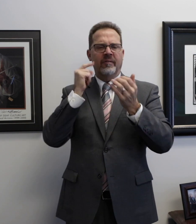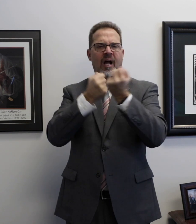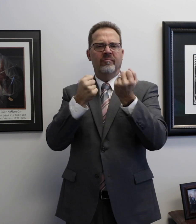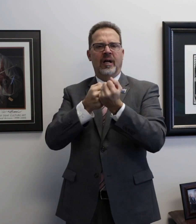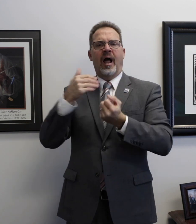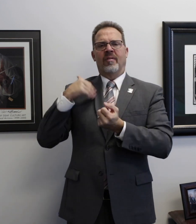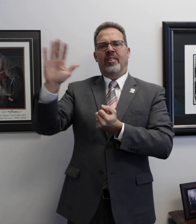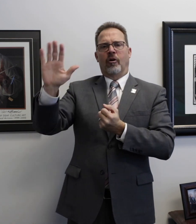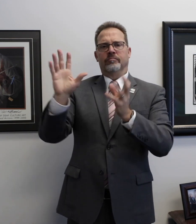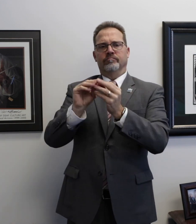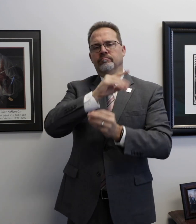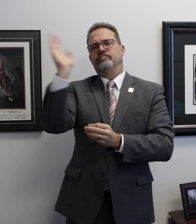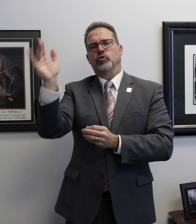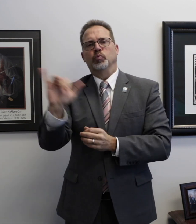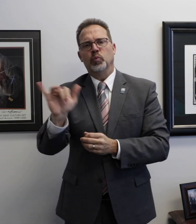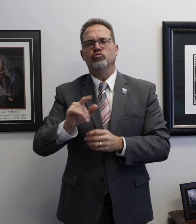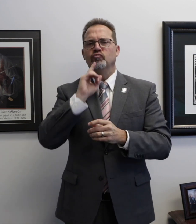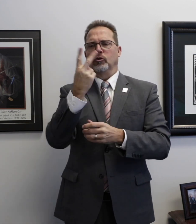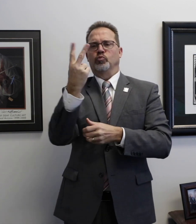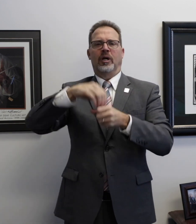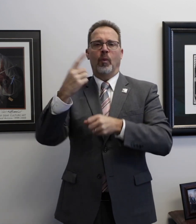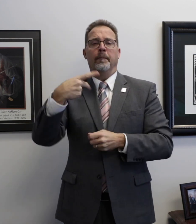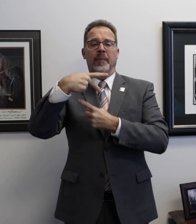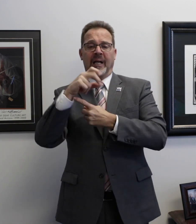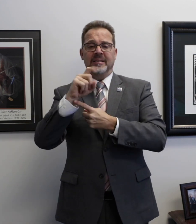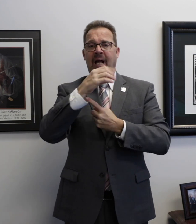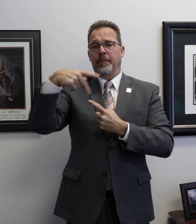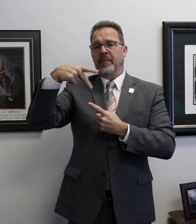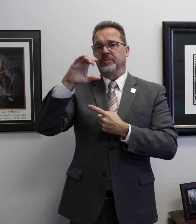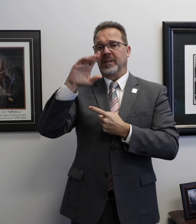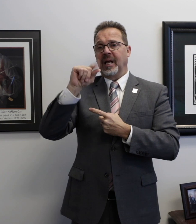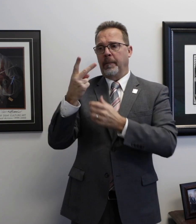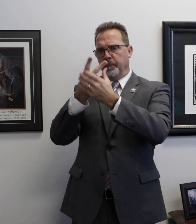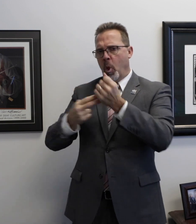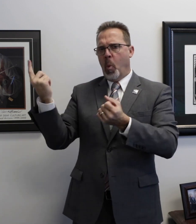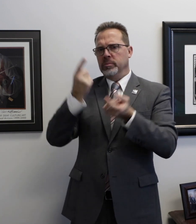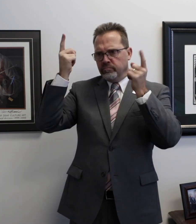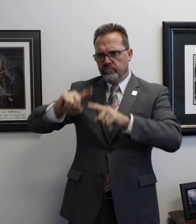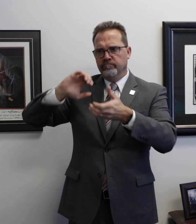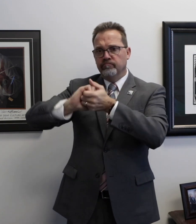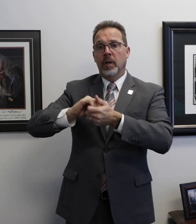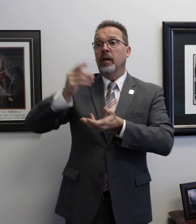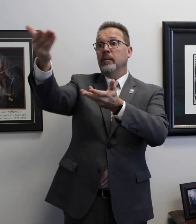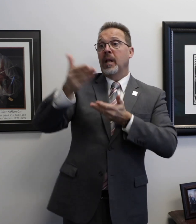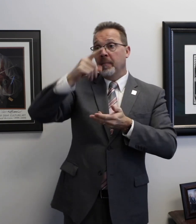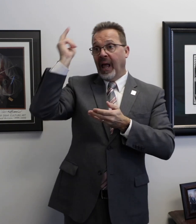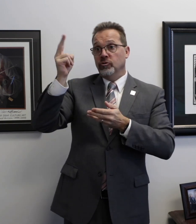presented to the Philadelphia chapter of Black Deaf Advocates. So every year we're able to do a 2-in-1 and have the same guest speaker for our group at school